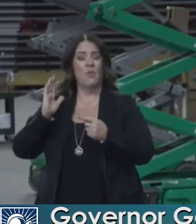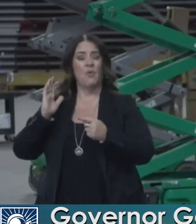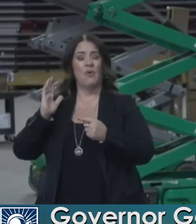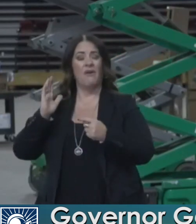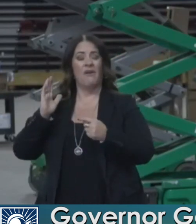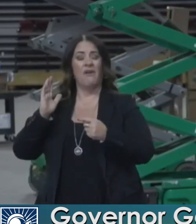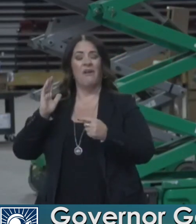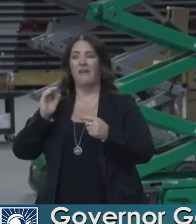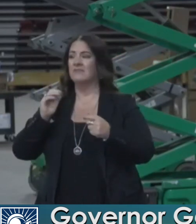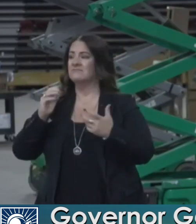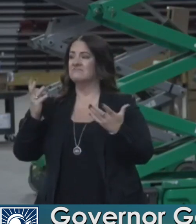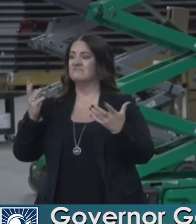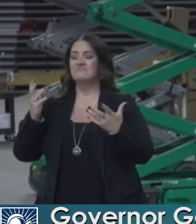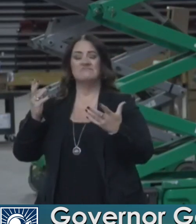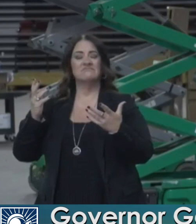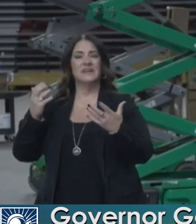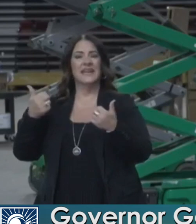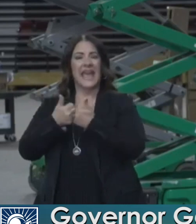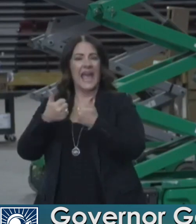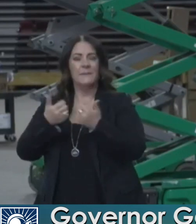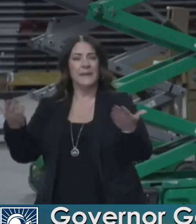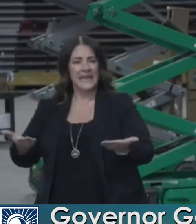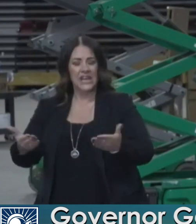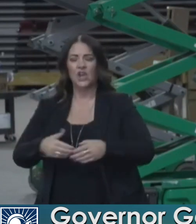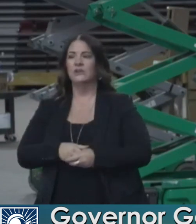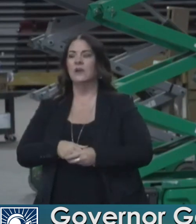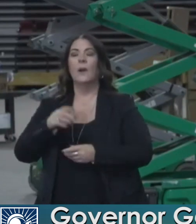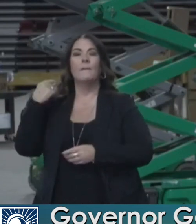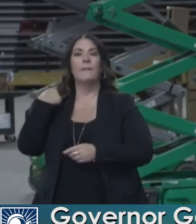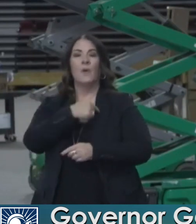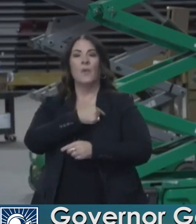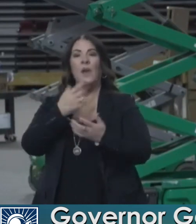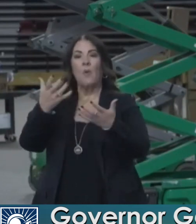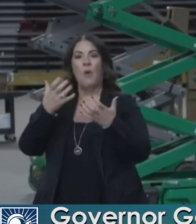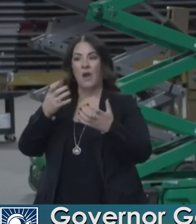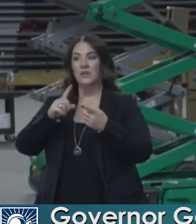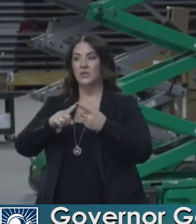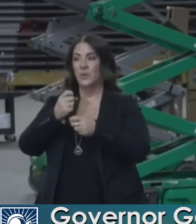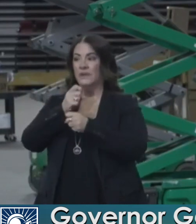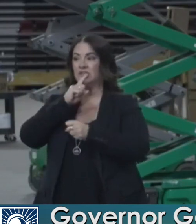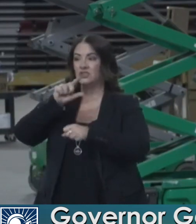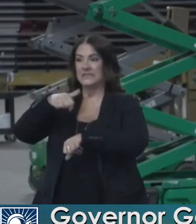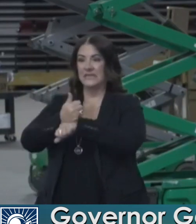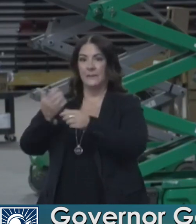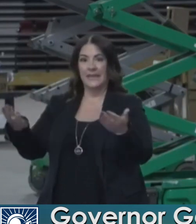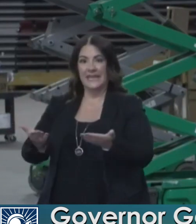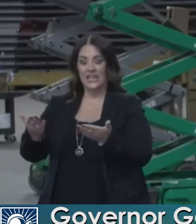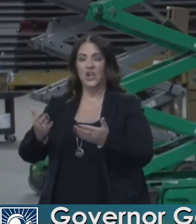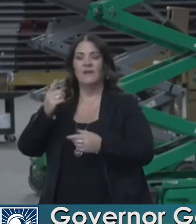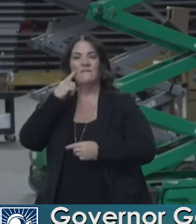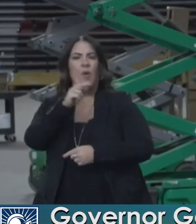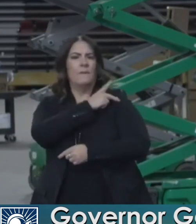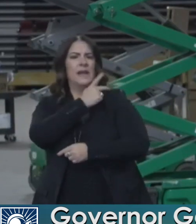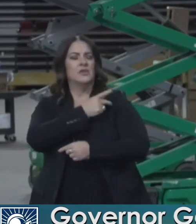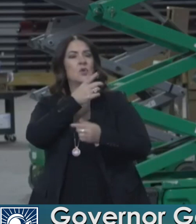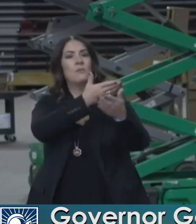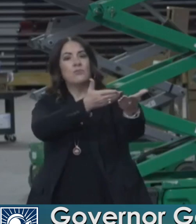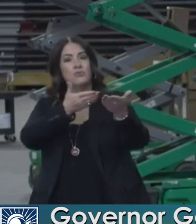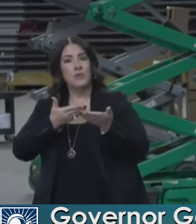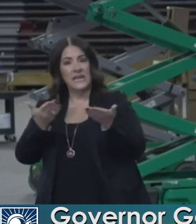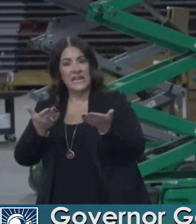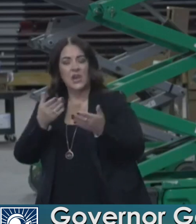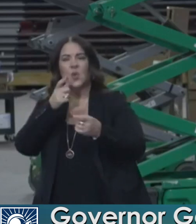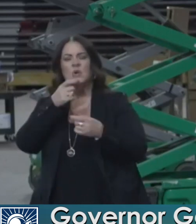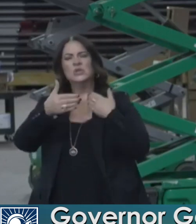beds specifically for patients that are either being discharged from our hospital system, from our emergency